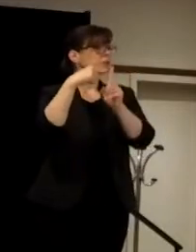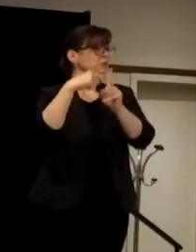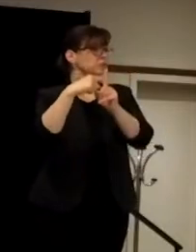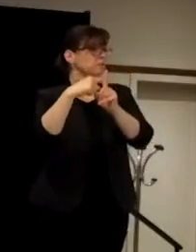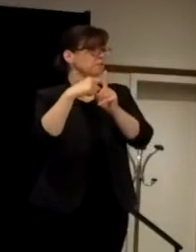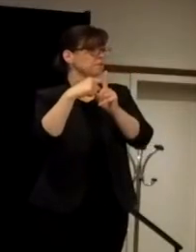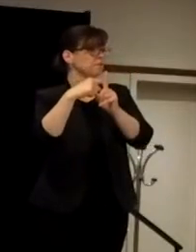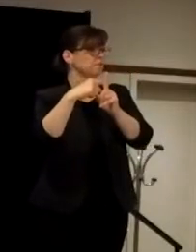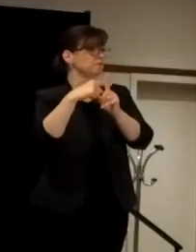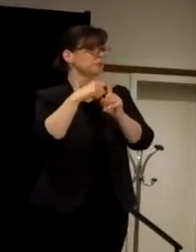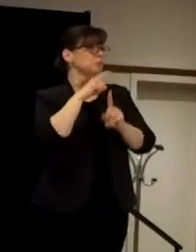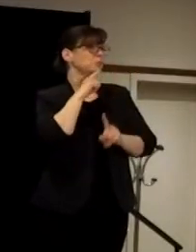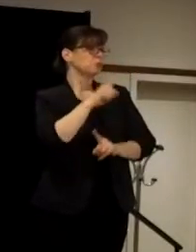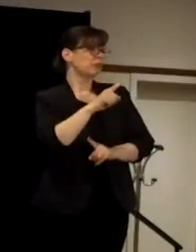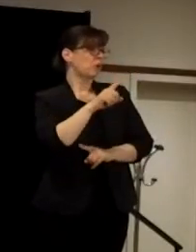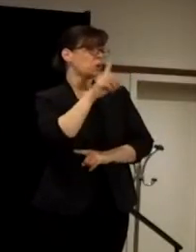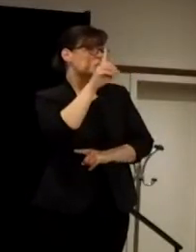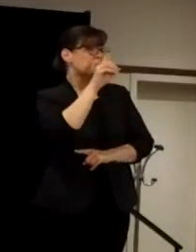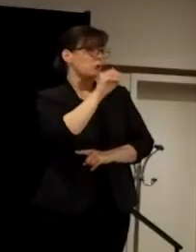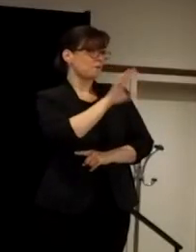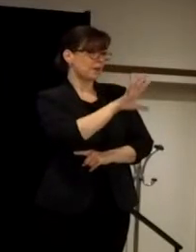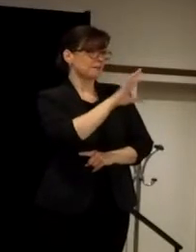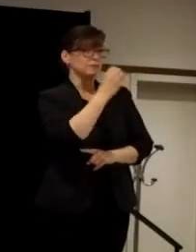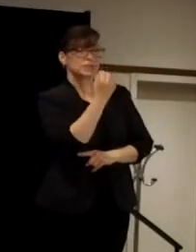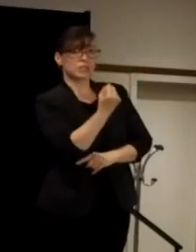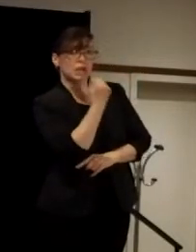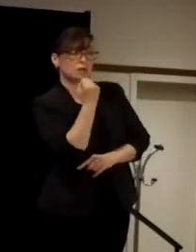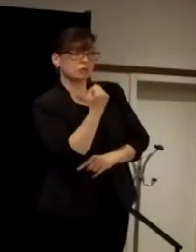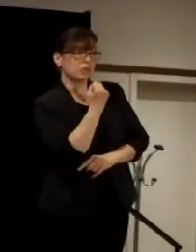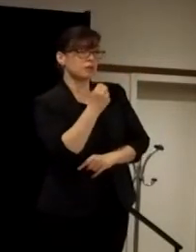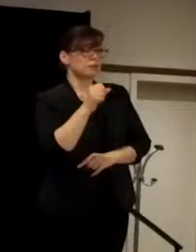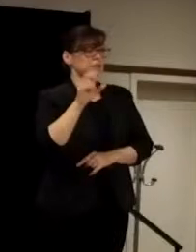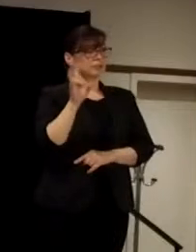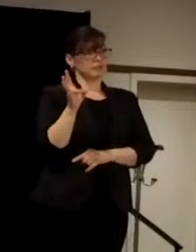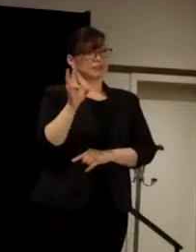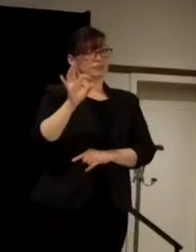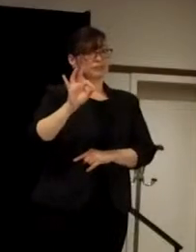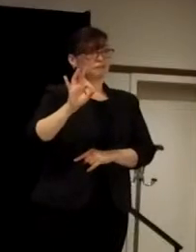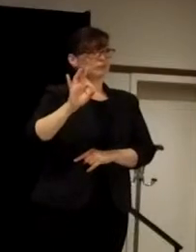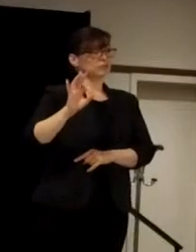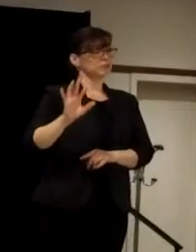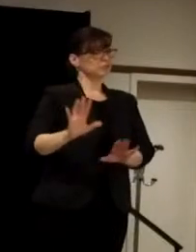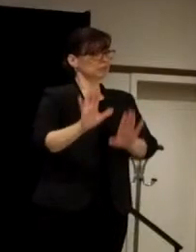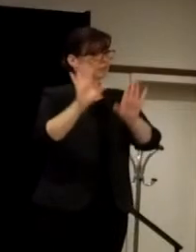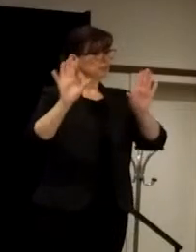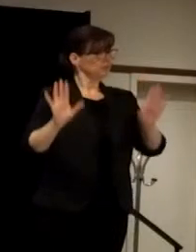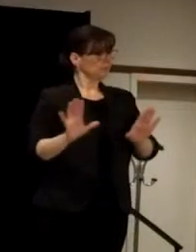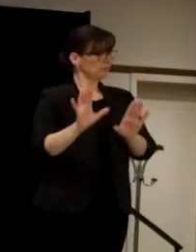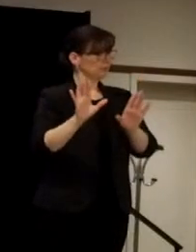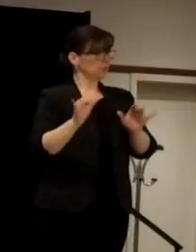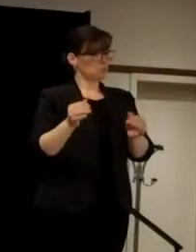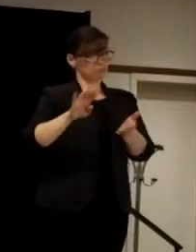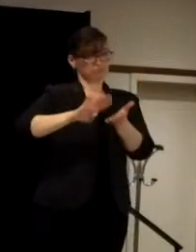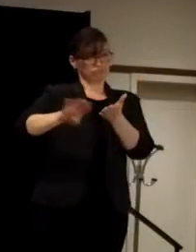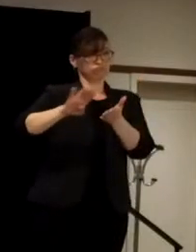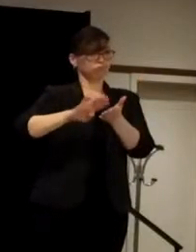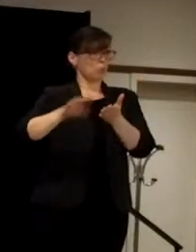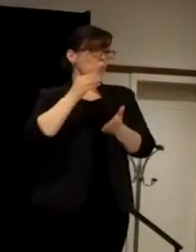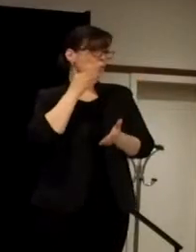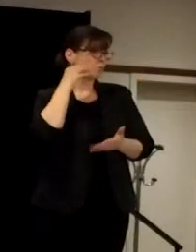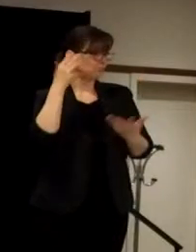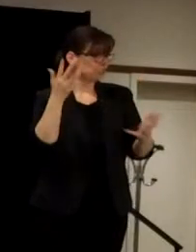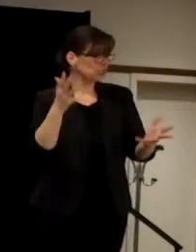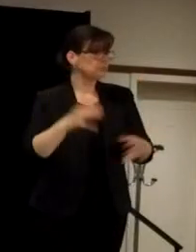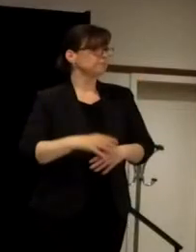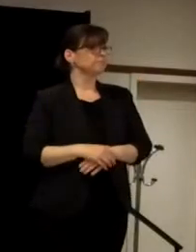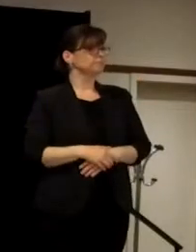actually 105 cases Saturday and 97 yesterday. So for those who are keeping score